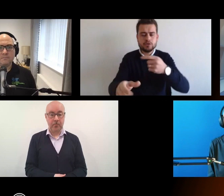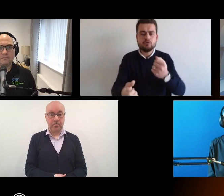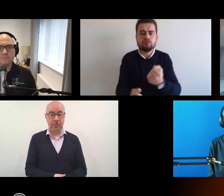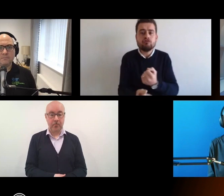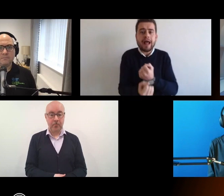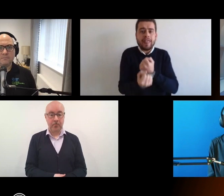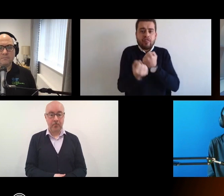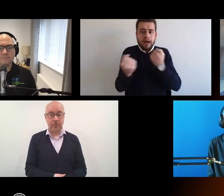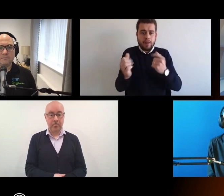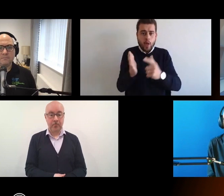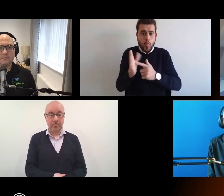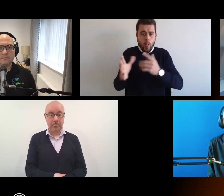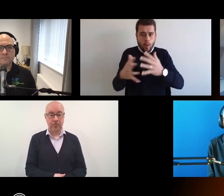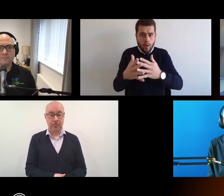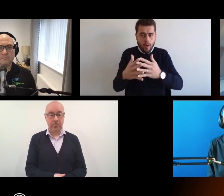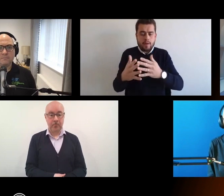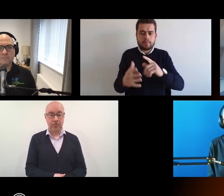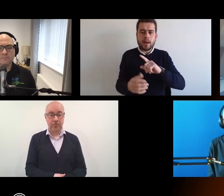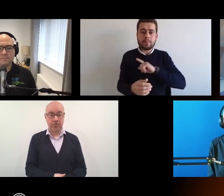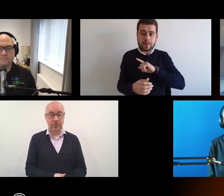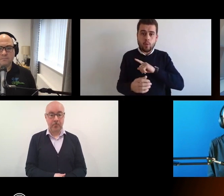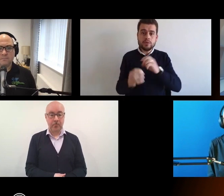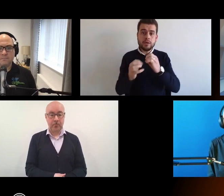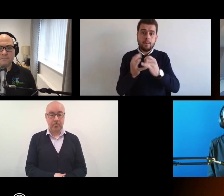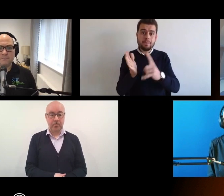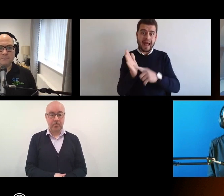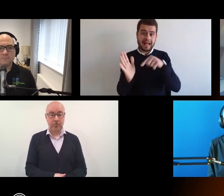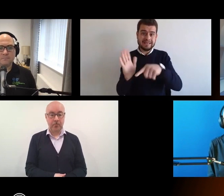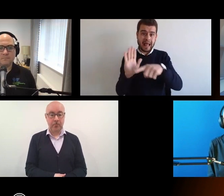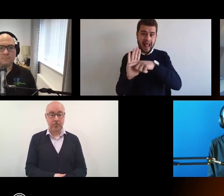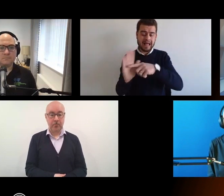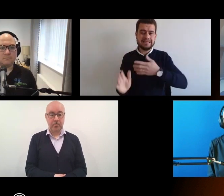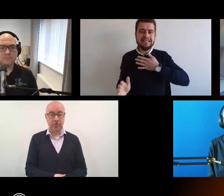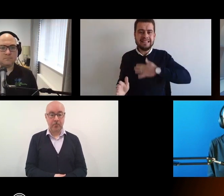making changes over the years to strengthen the laws.